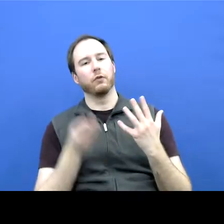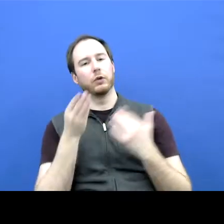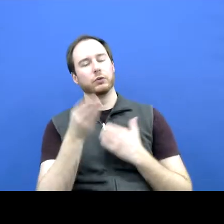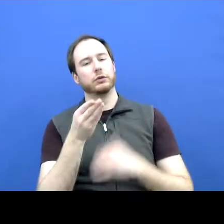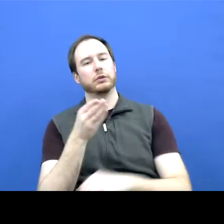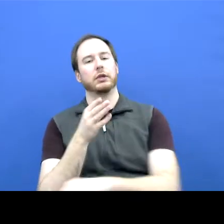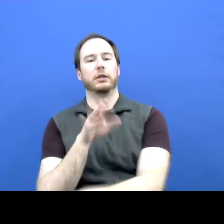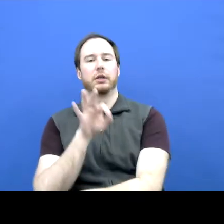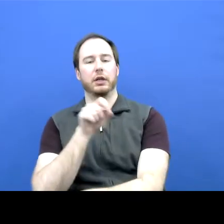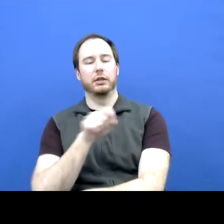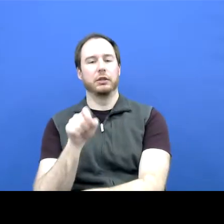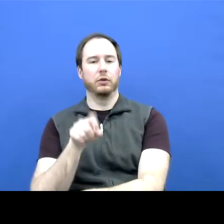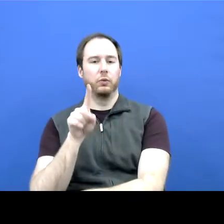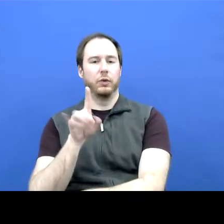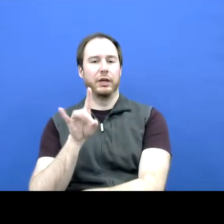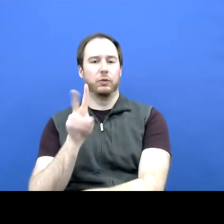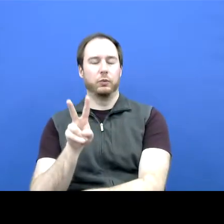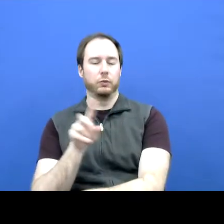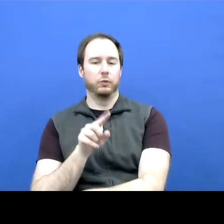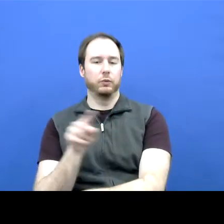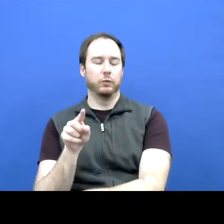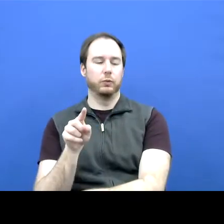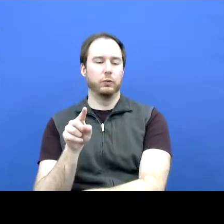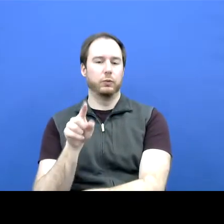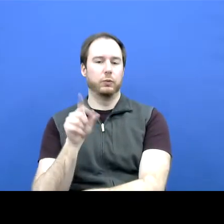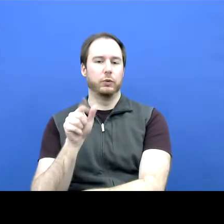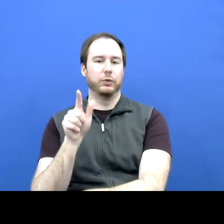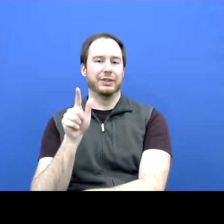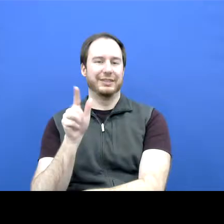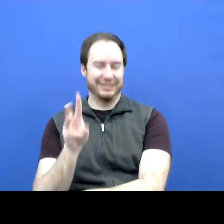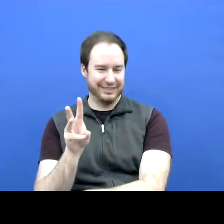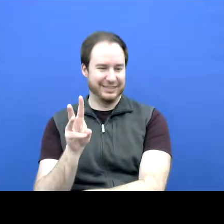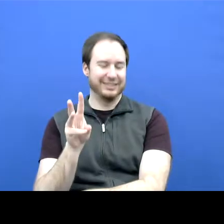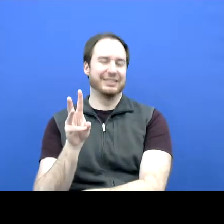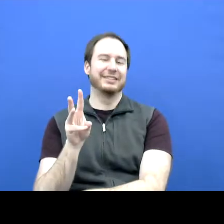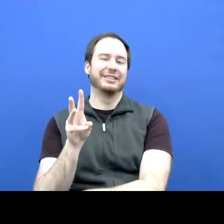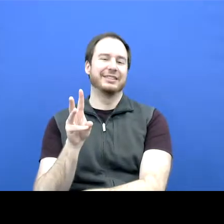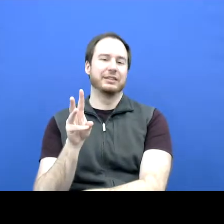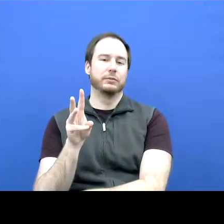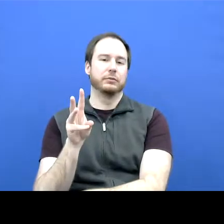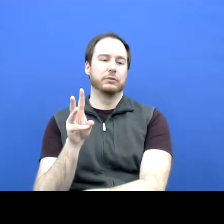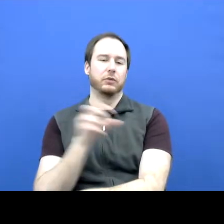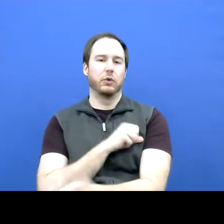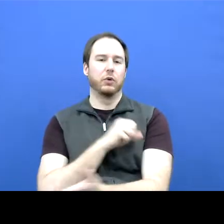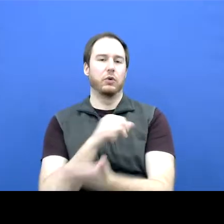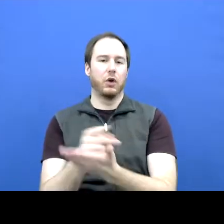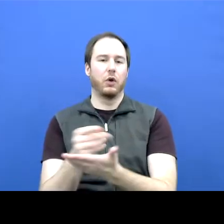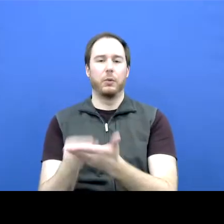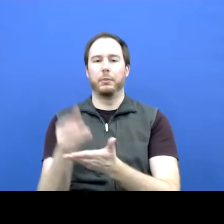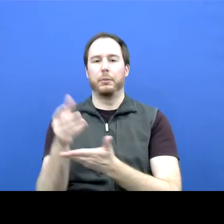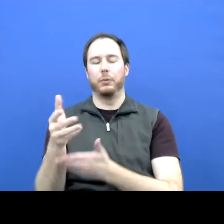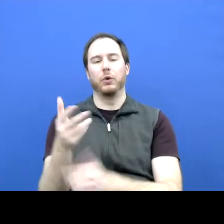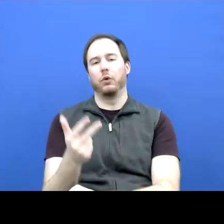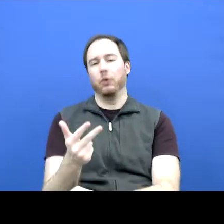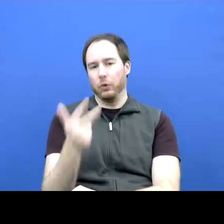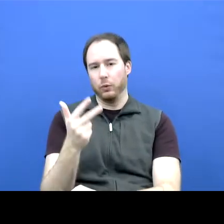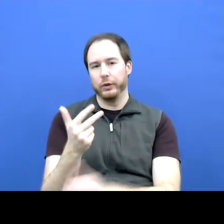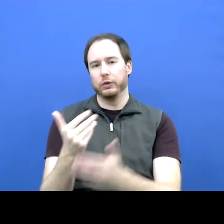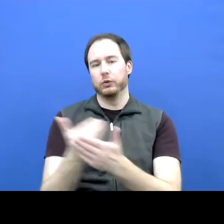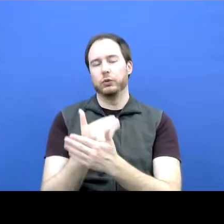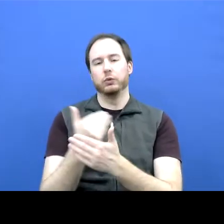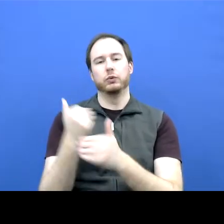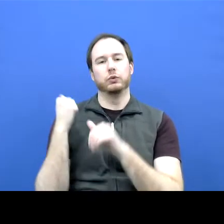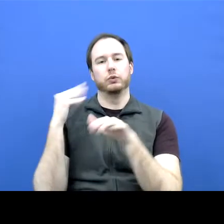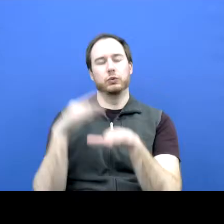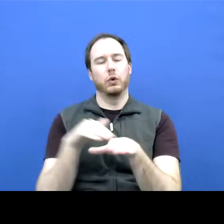have resolution 9-182, 2026. To authorize the purchase of 3 new